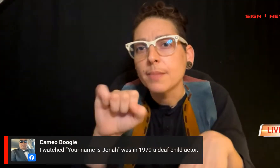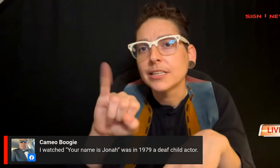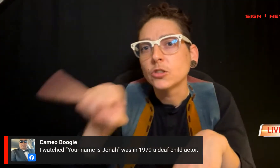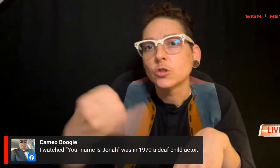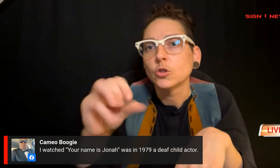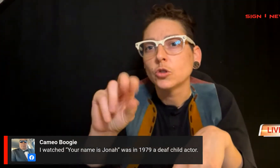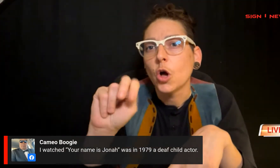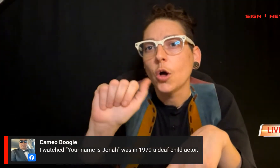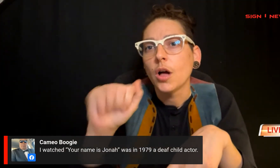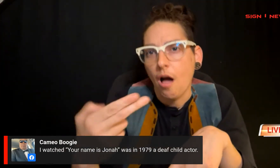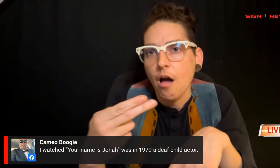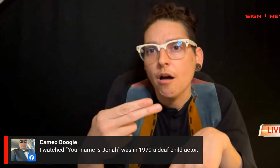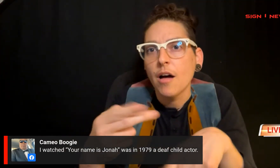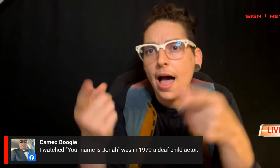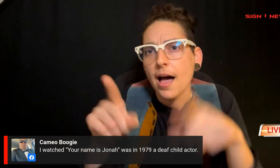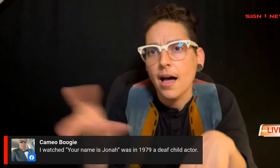I watched Your Name is Jonah,